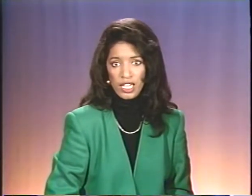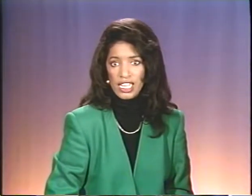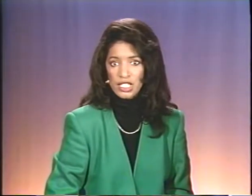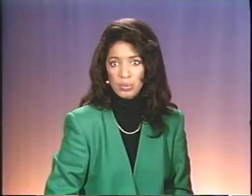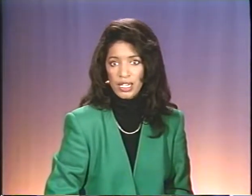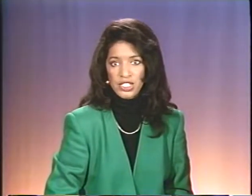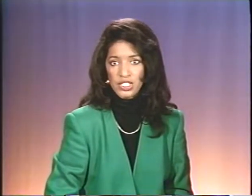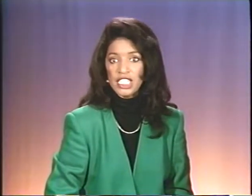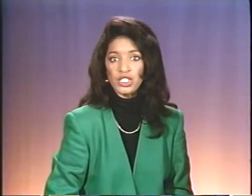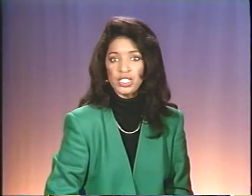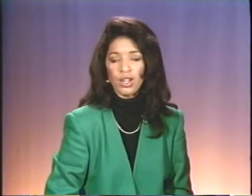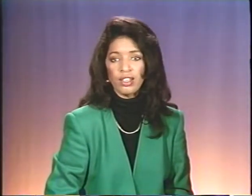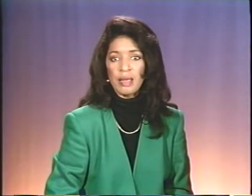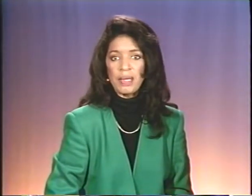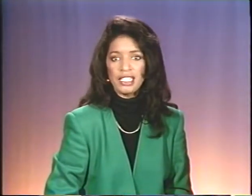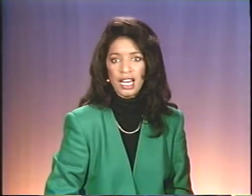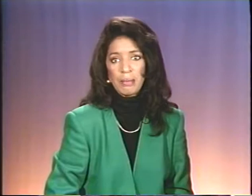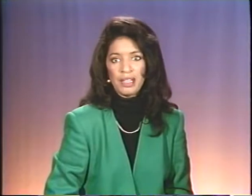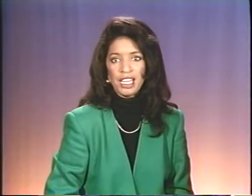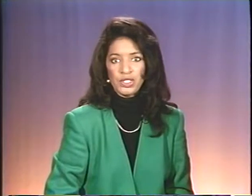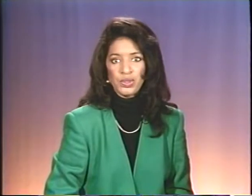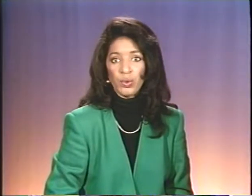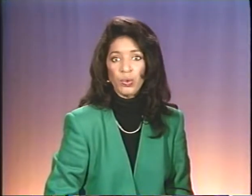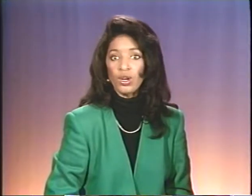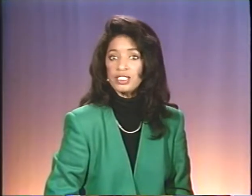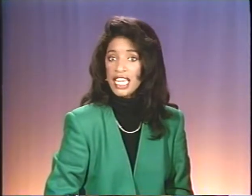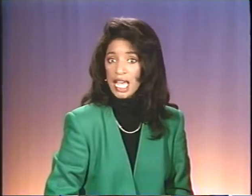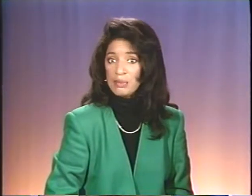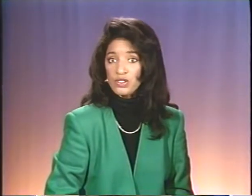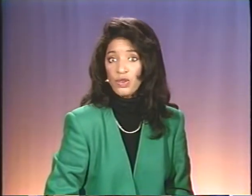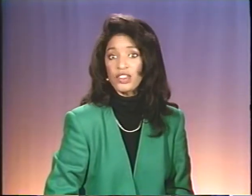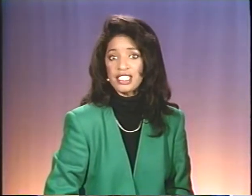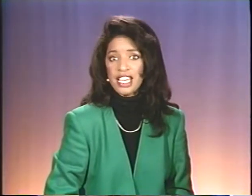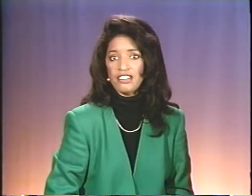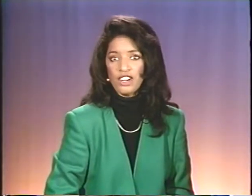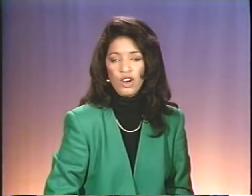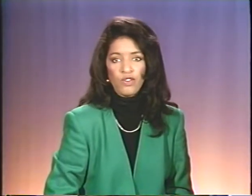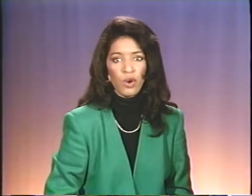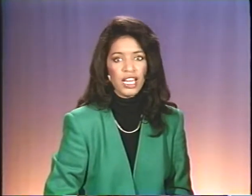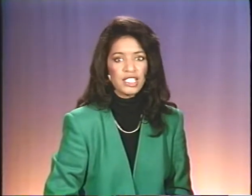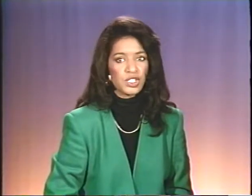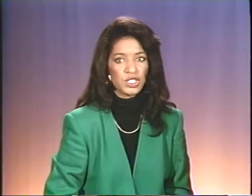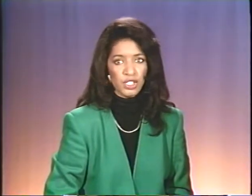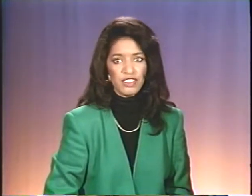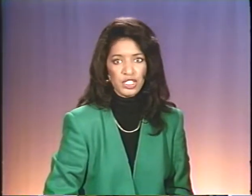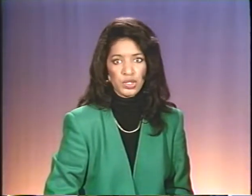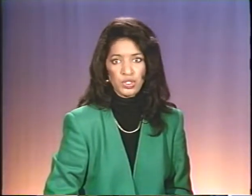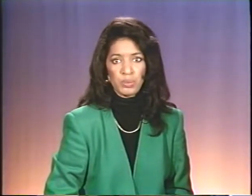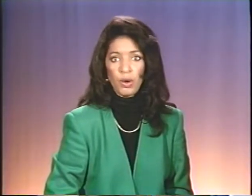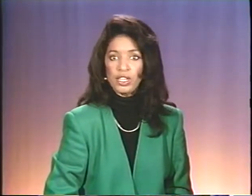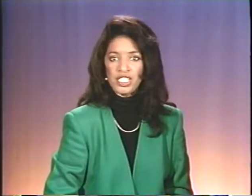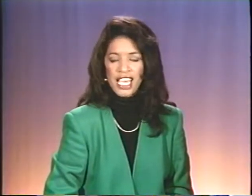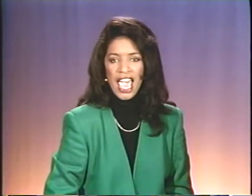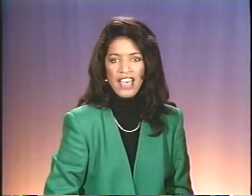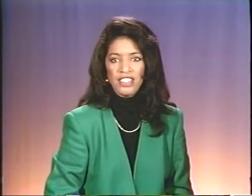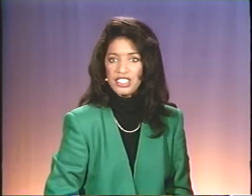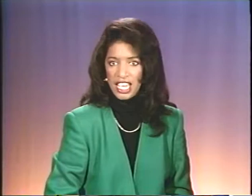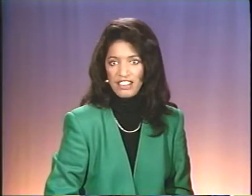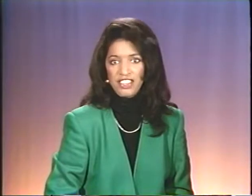its prestigious Olympic Cup to the World Games for the Deaf for its service to sports and the deaf in